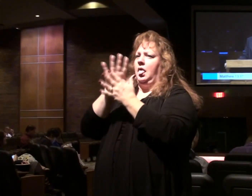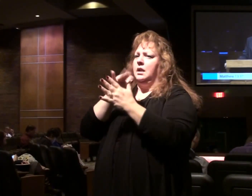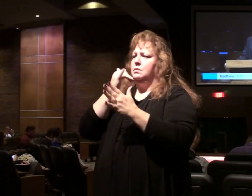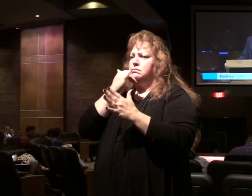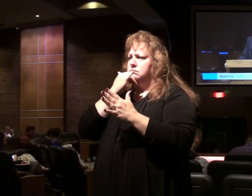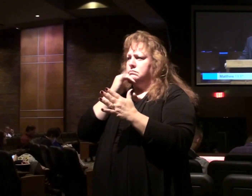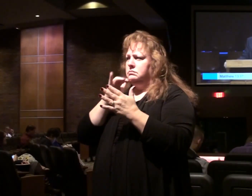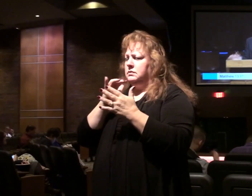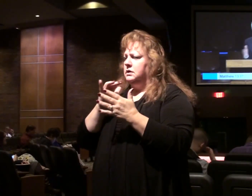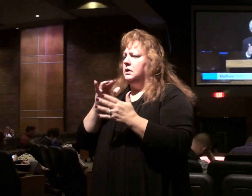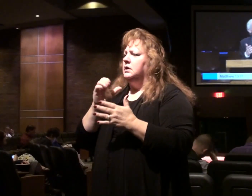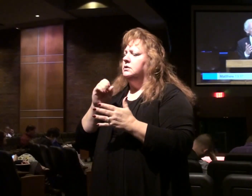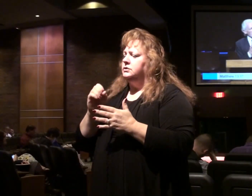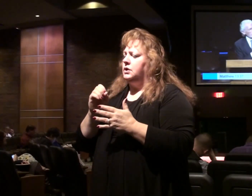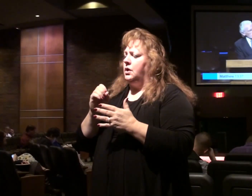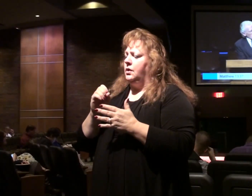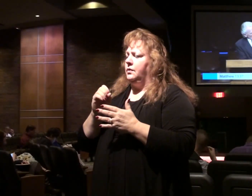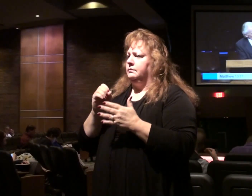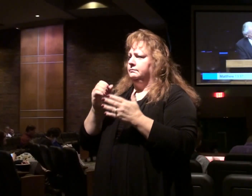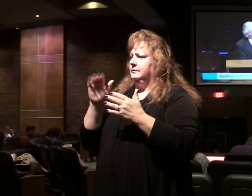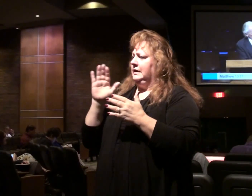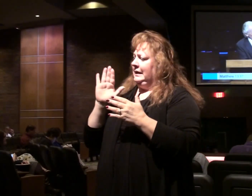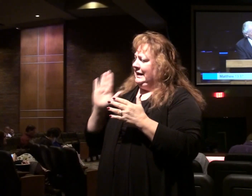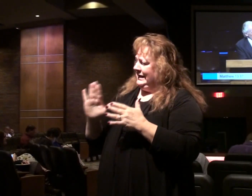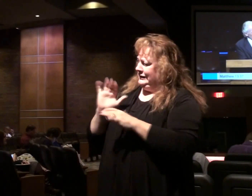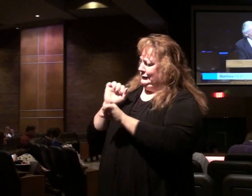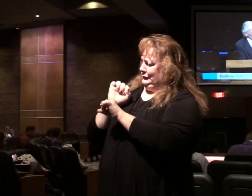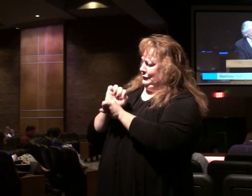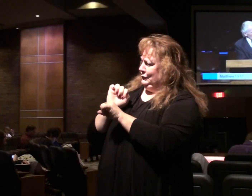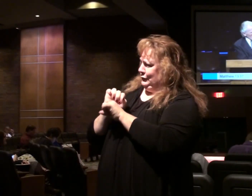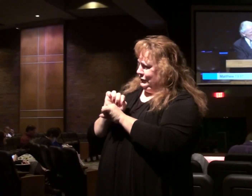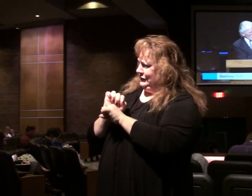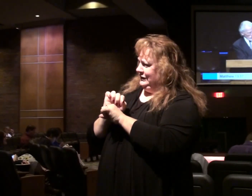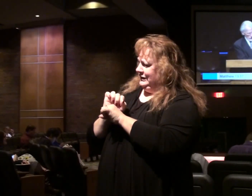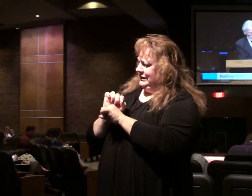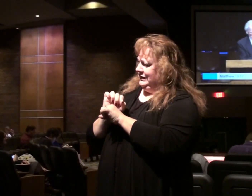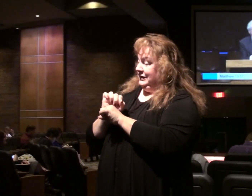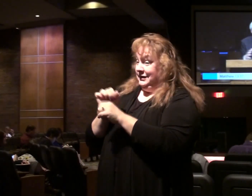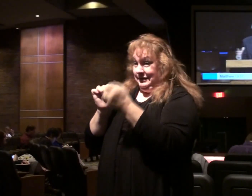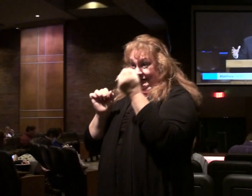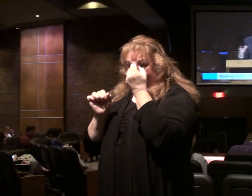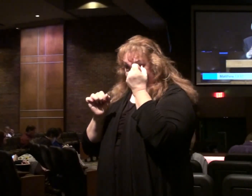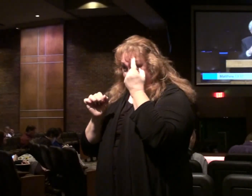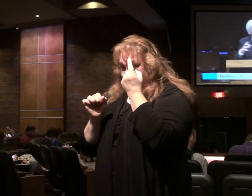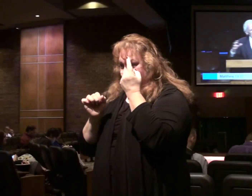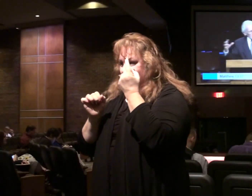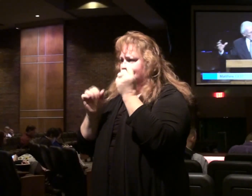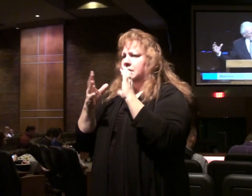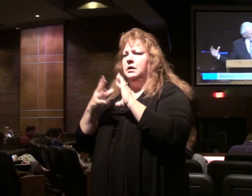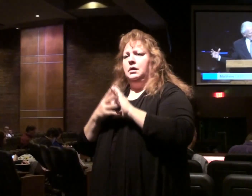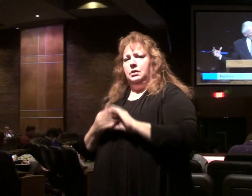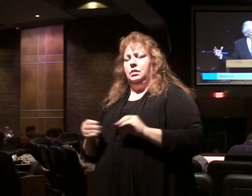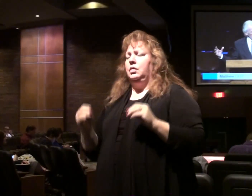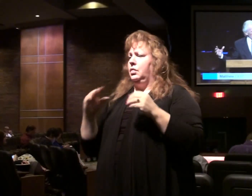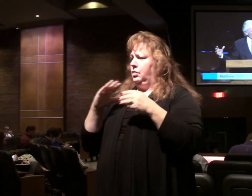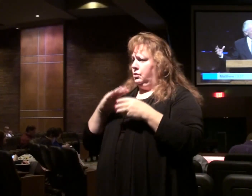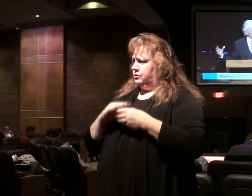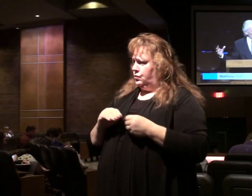sense. So he starts with his ministry. That's why I say, you see, these